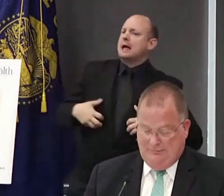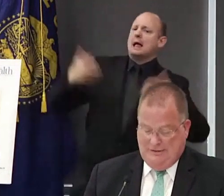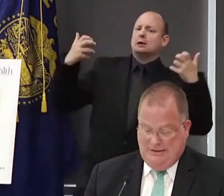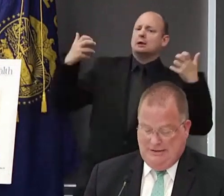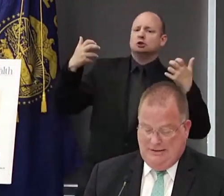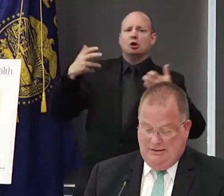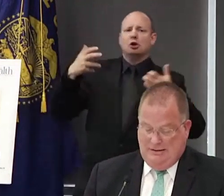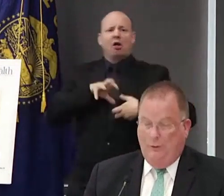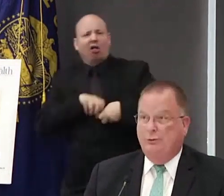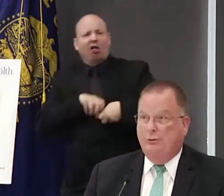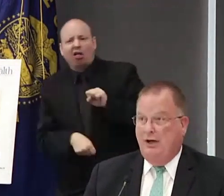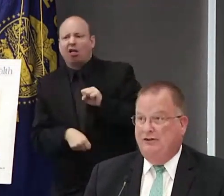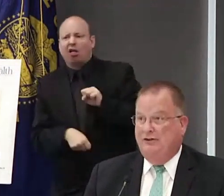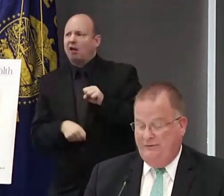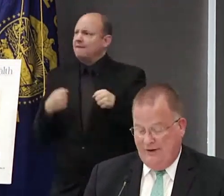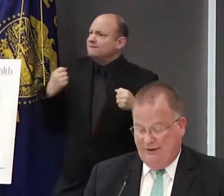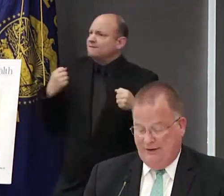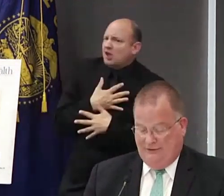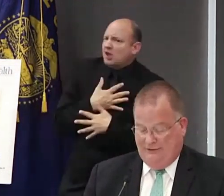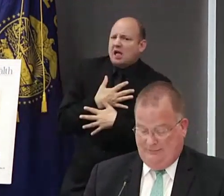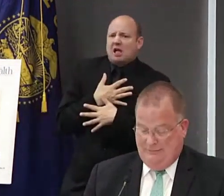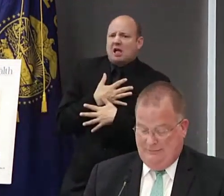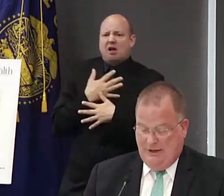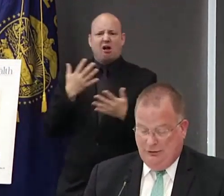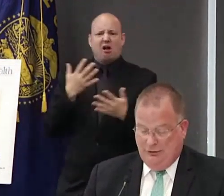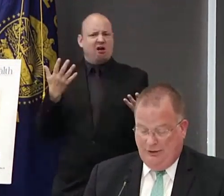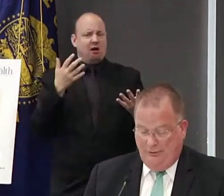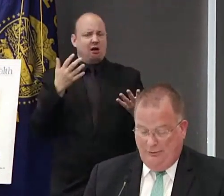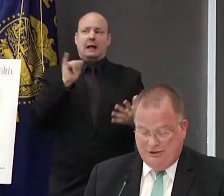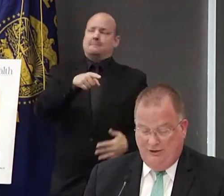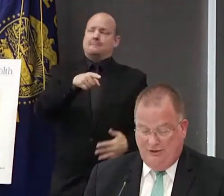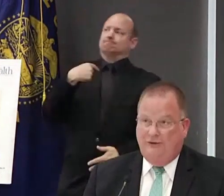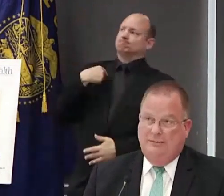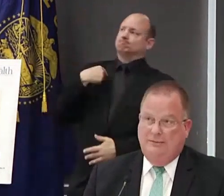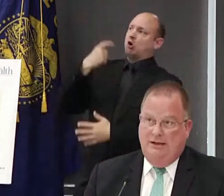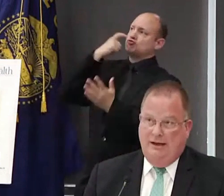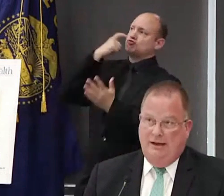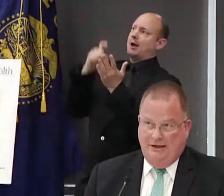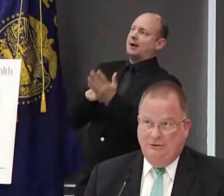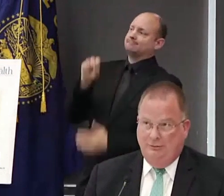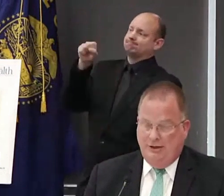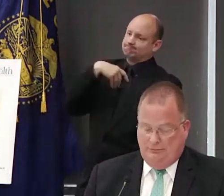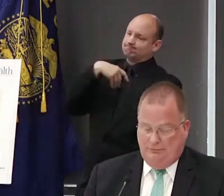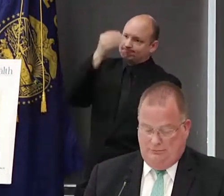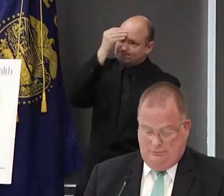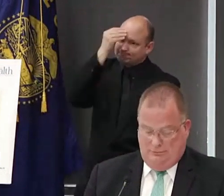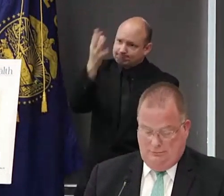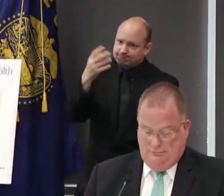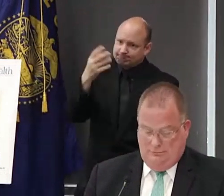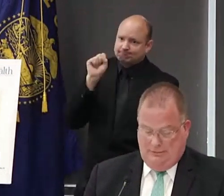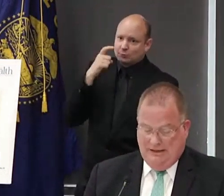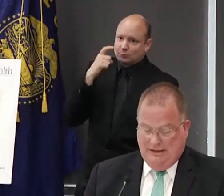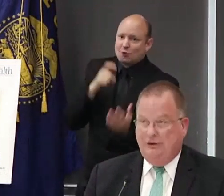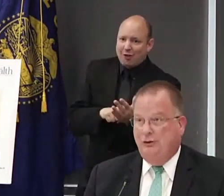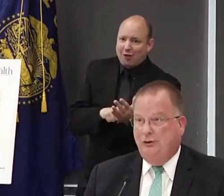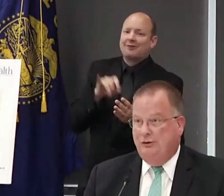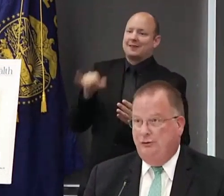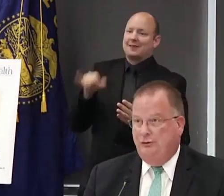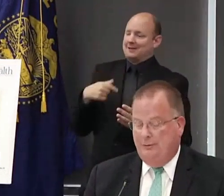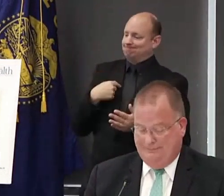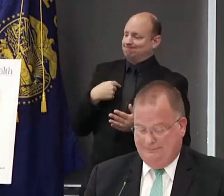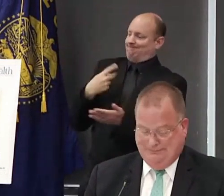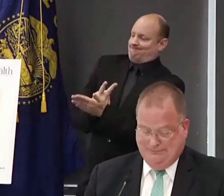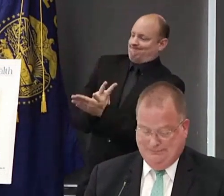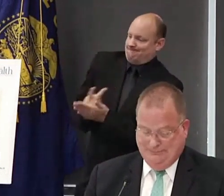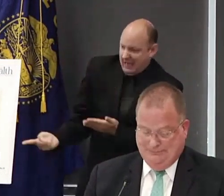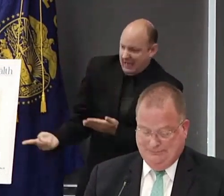feelings. I want to acknowledge the failings, including OHA's and including my own, that have contributed